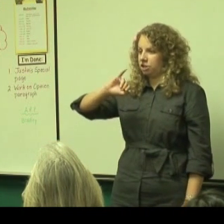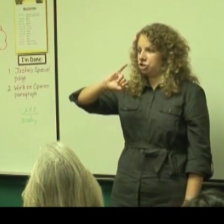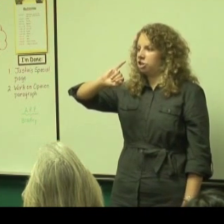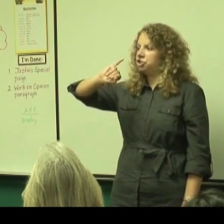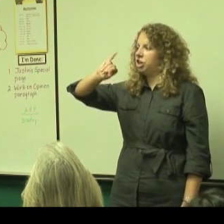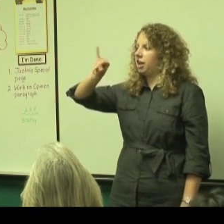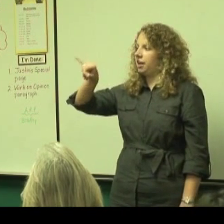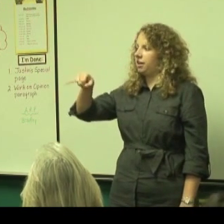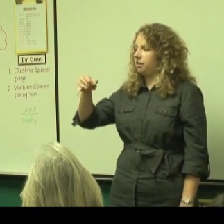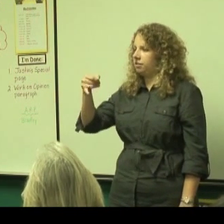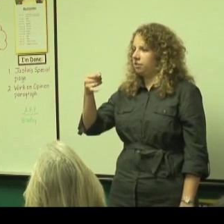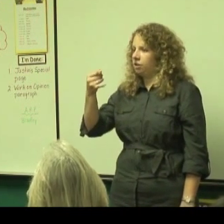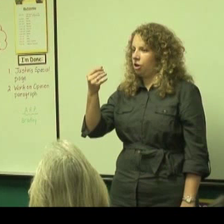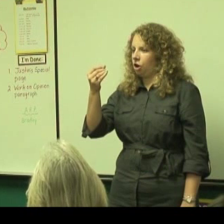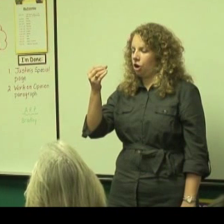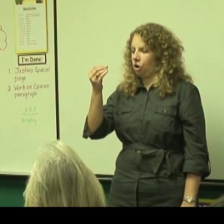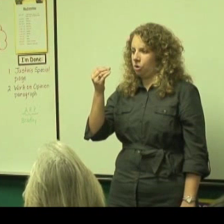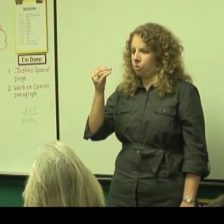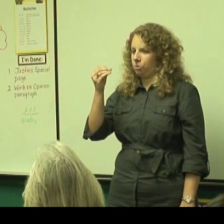John. J-O-H-N.